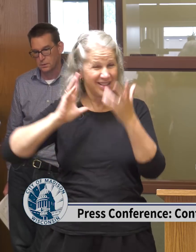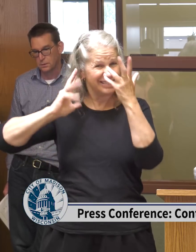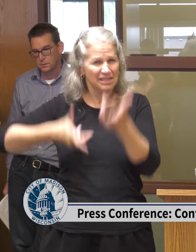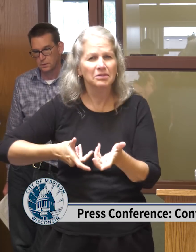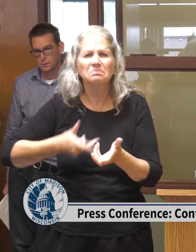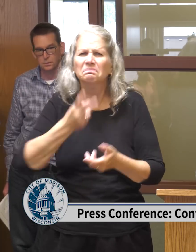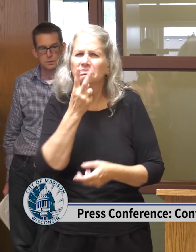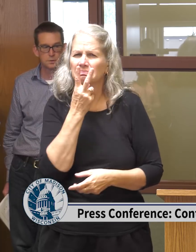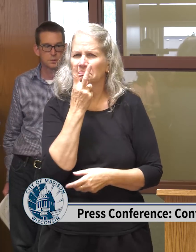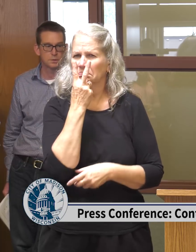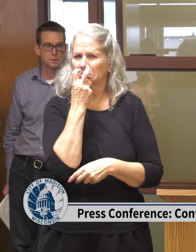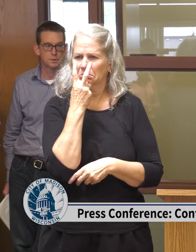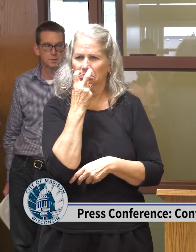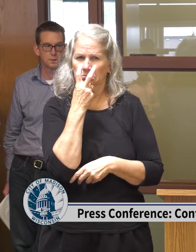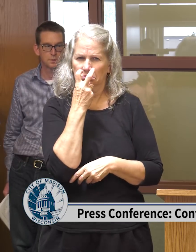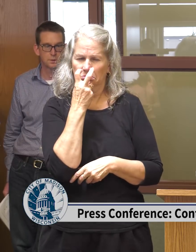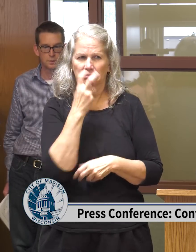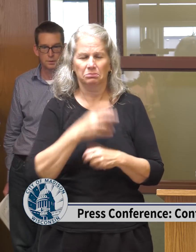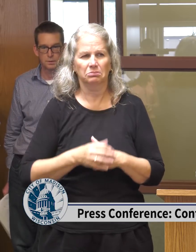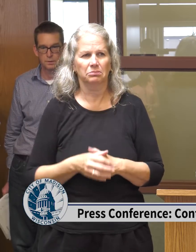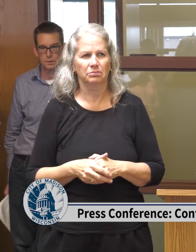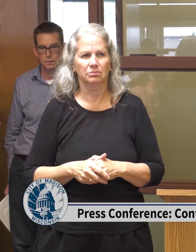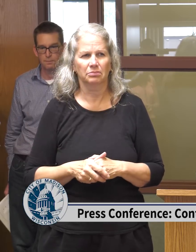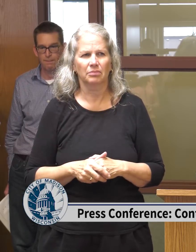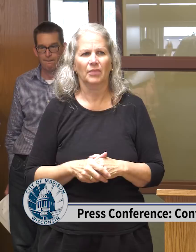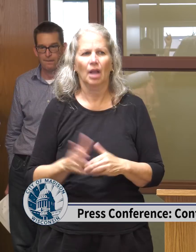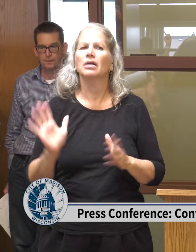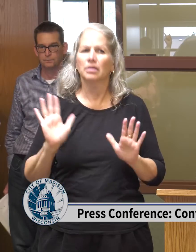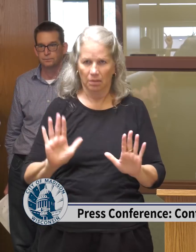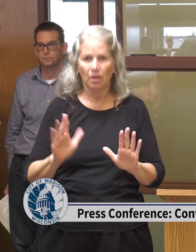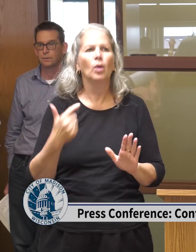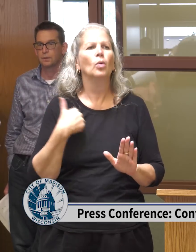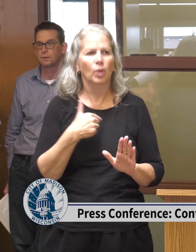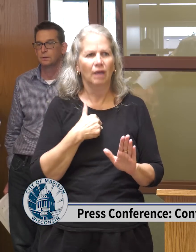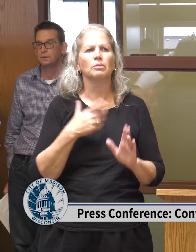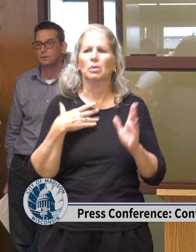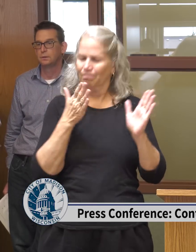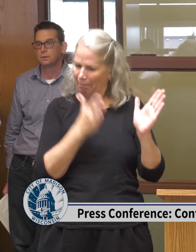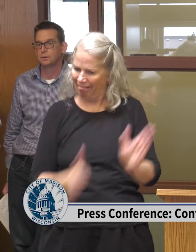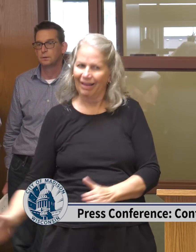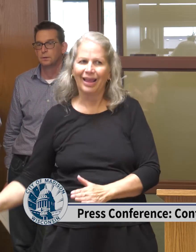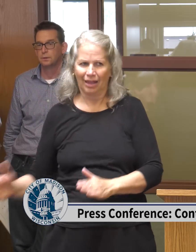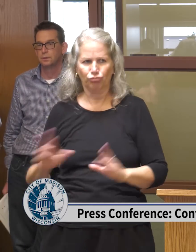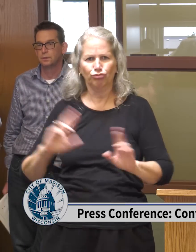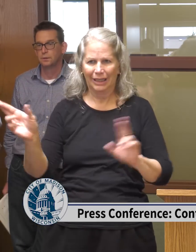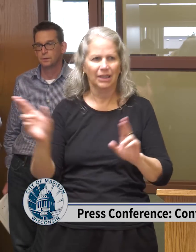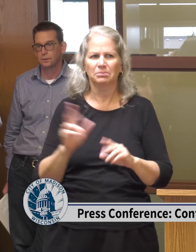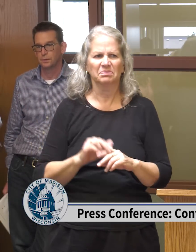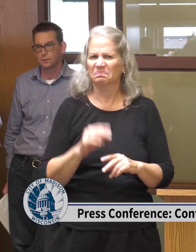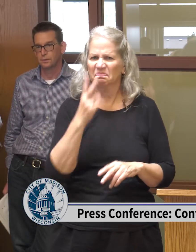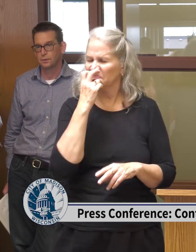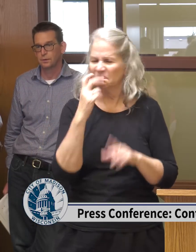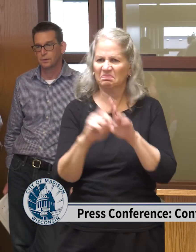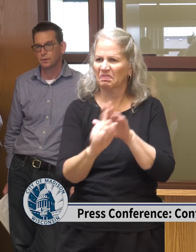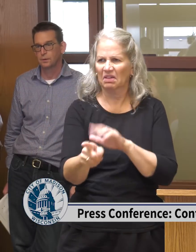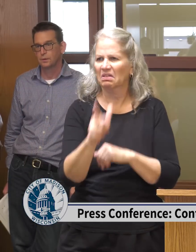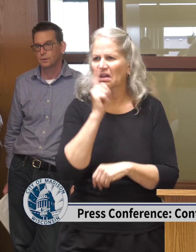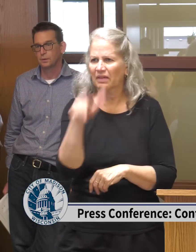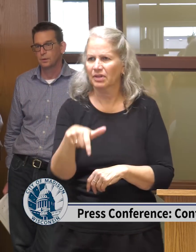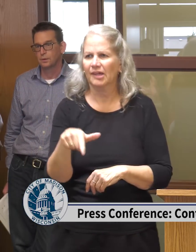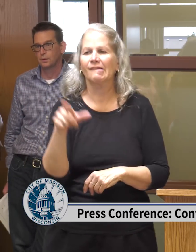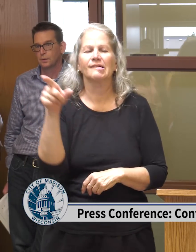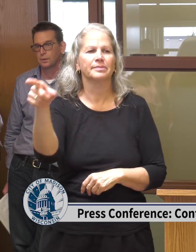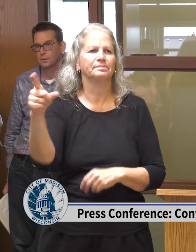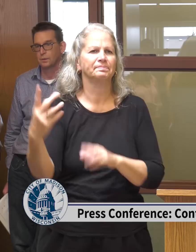plans, we really do not think they're going to be operational. And what are city engineers doing? We've seen a lot of the